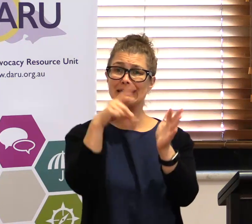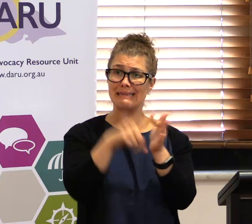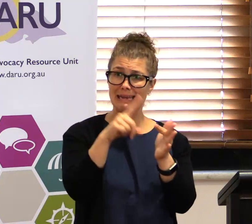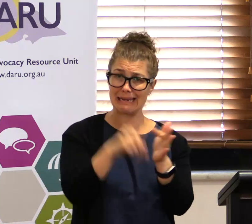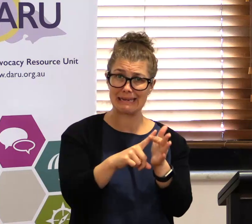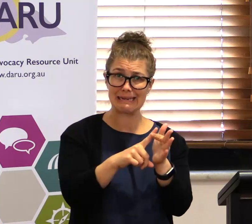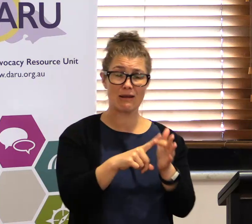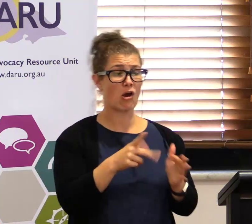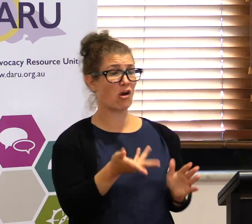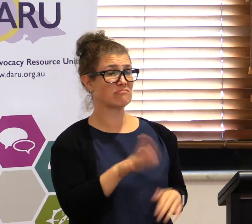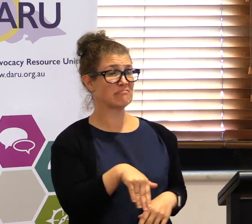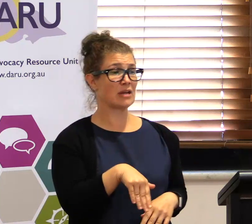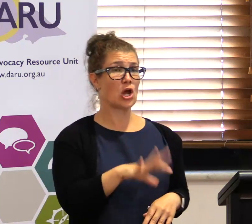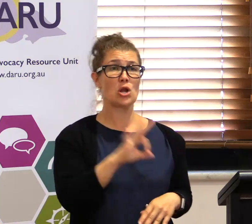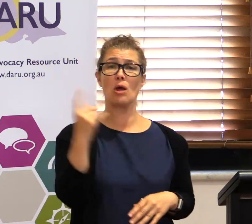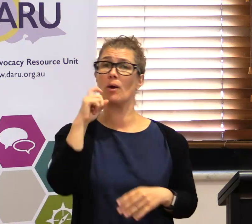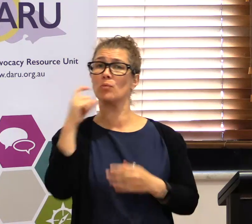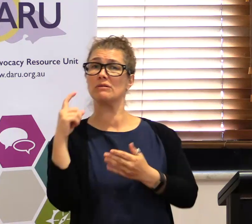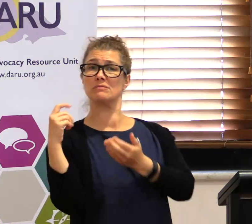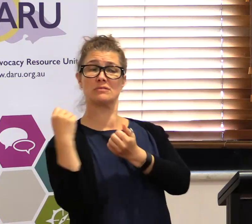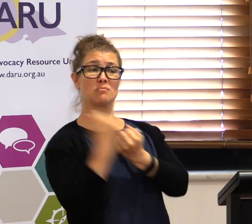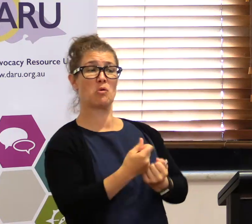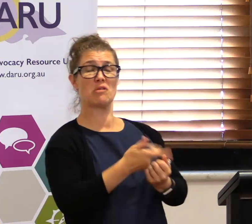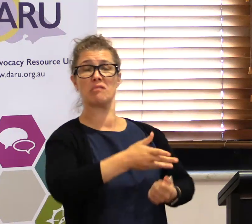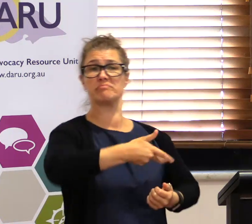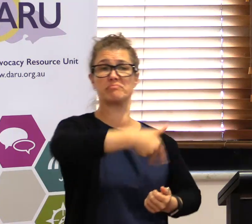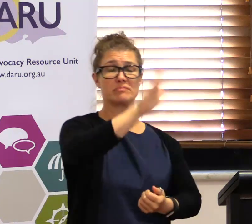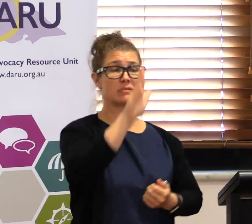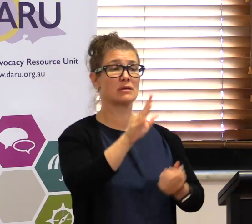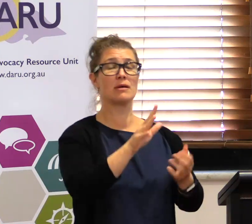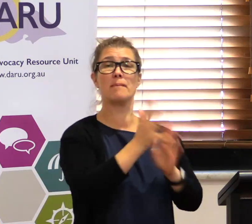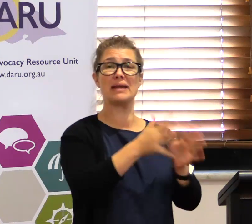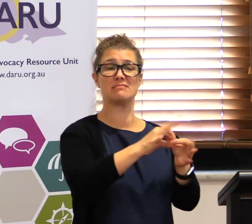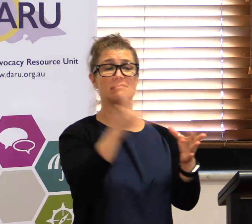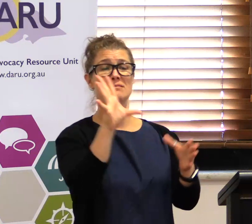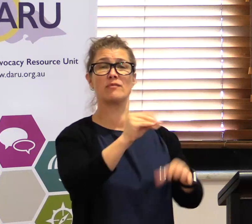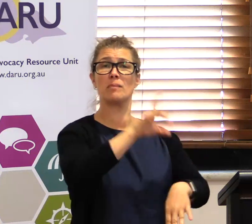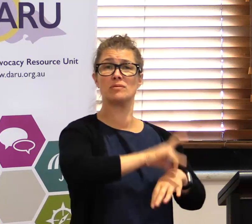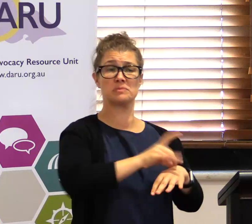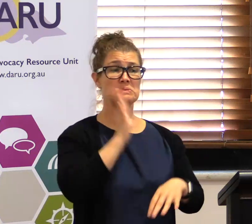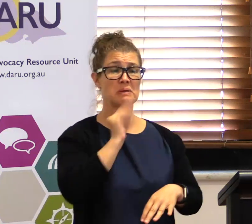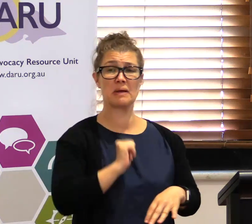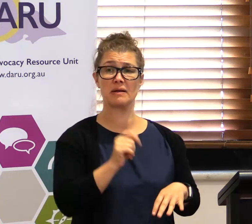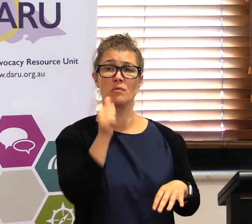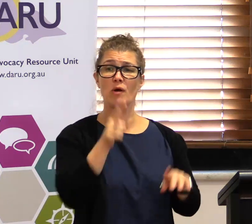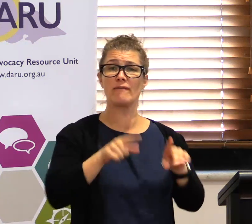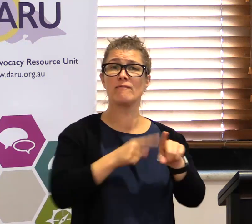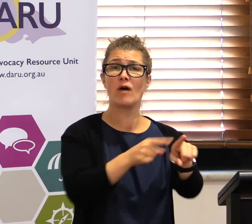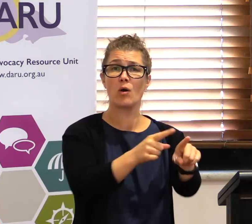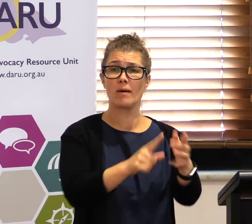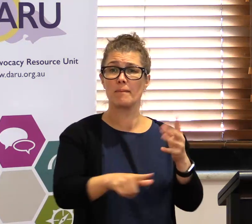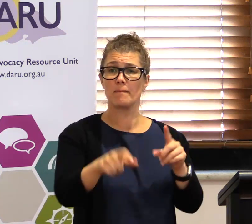discharge them. It's that bias. And I said, they've probably could justify it under a clinical decision. I said, yeah, but that's